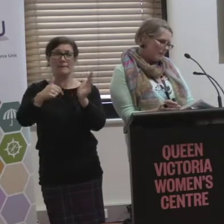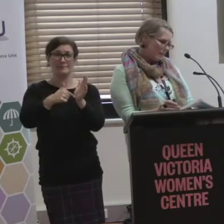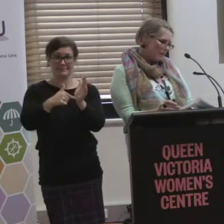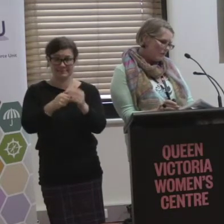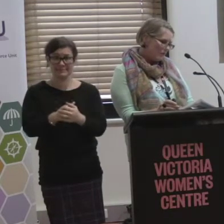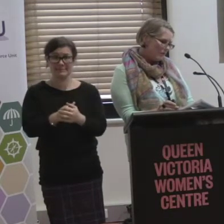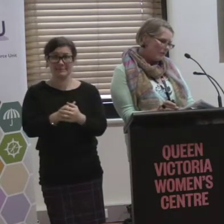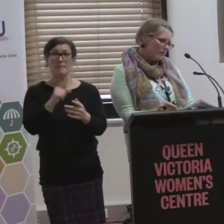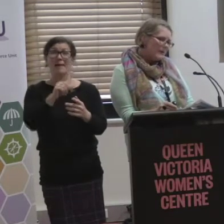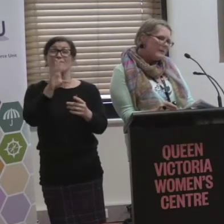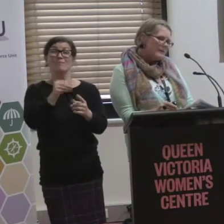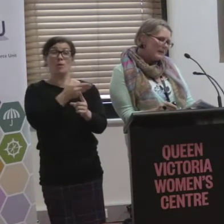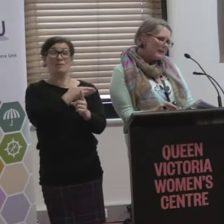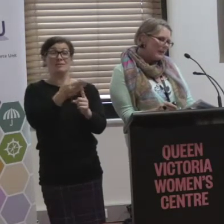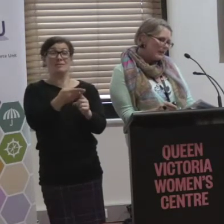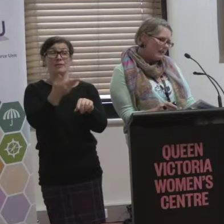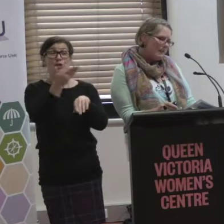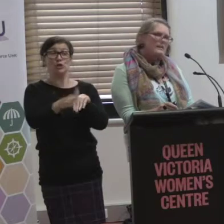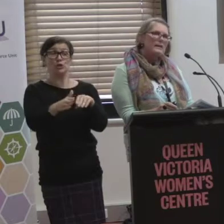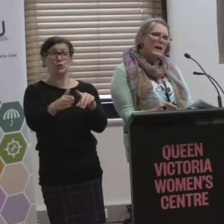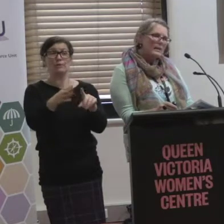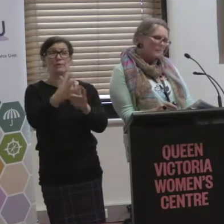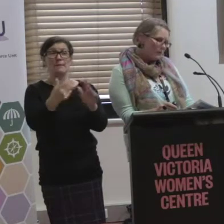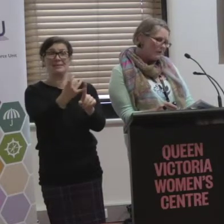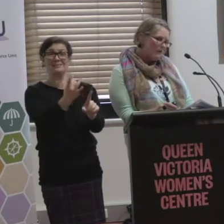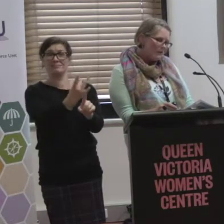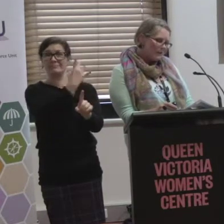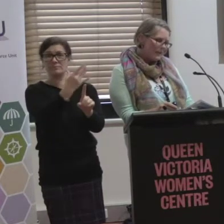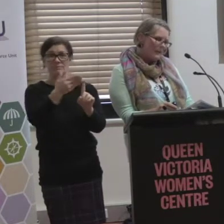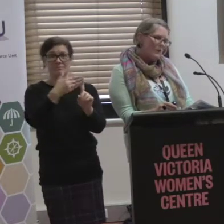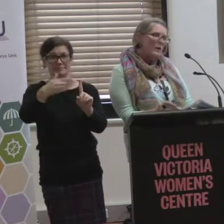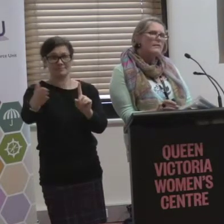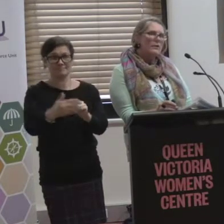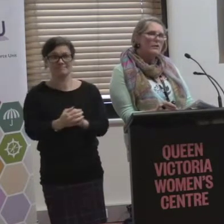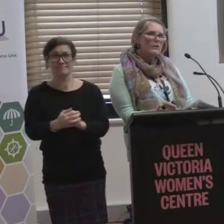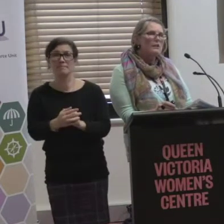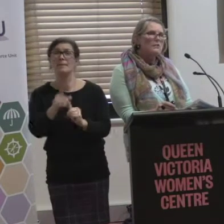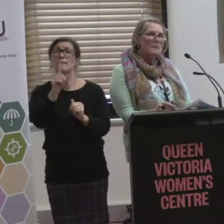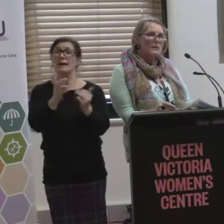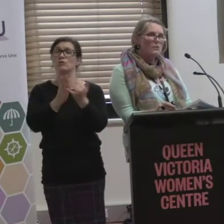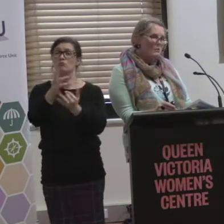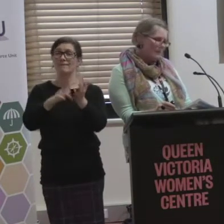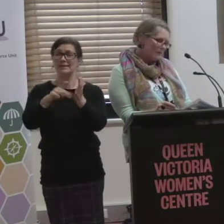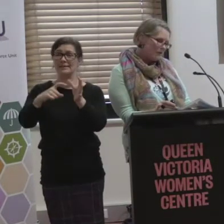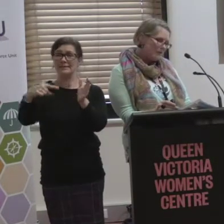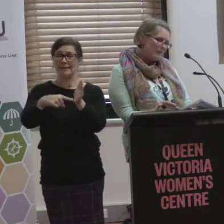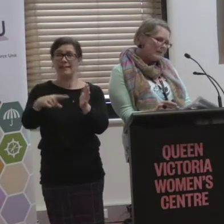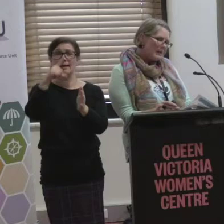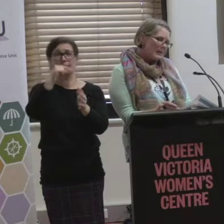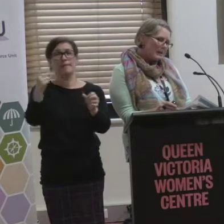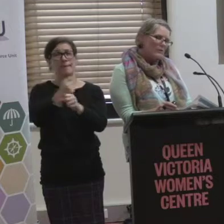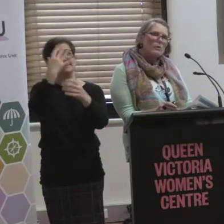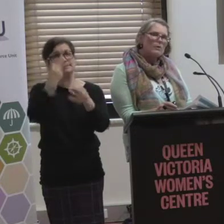the implementation of this legislation. Secondly on that list is a guardian appointed through VCAT who has the authority to make medical treatment